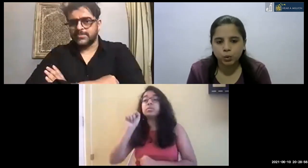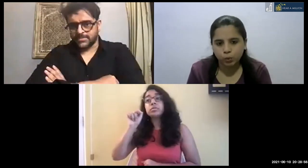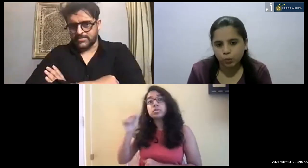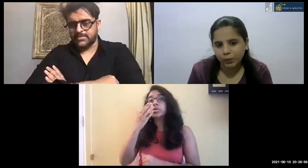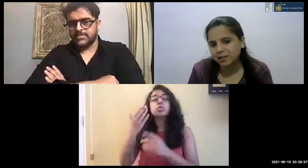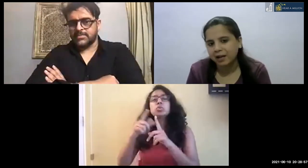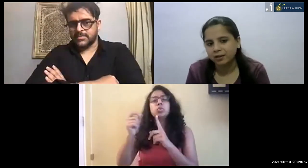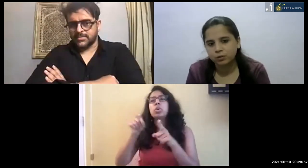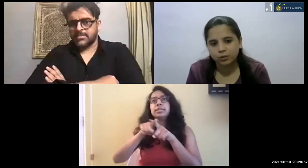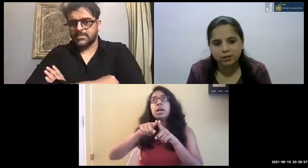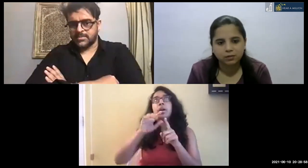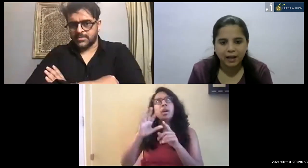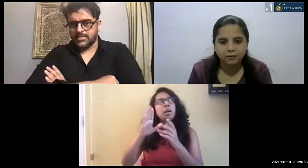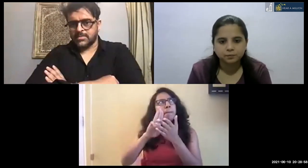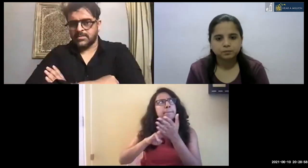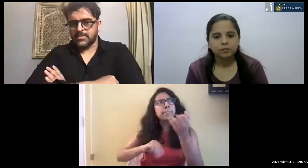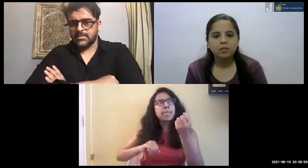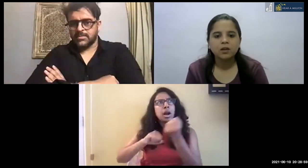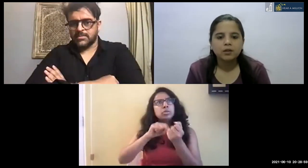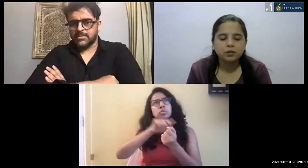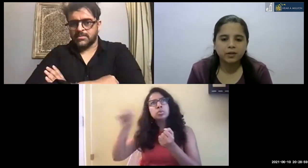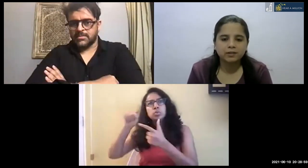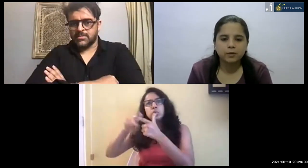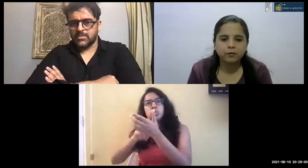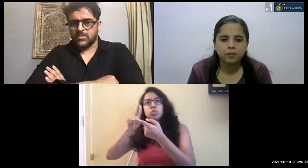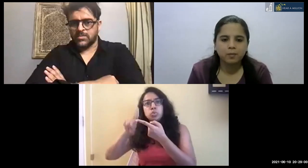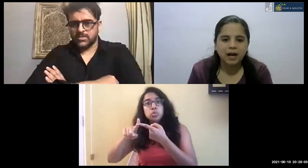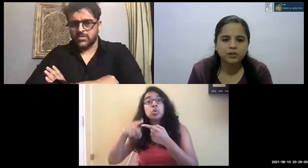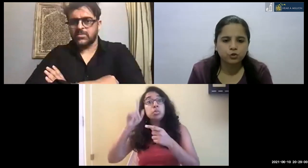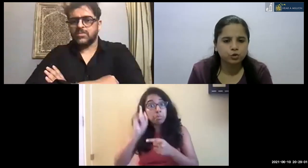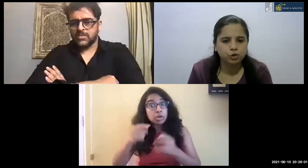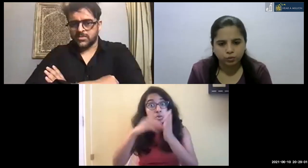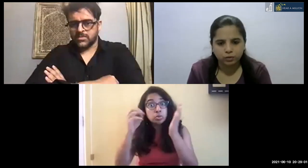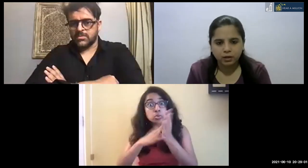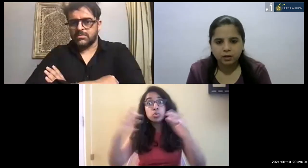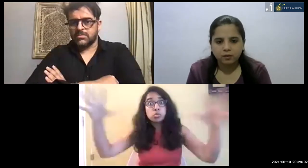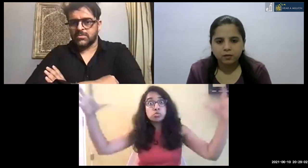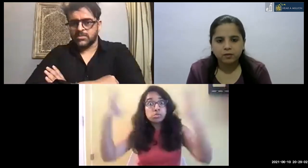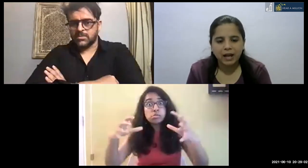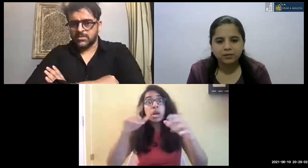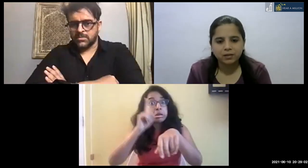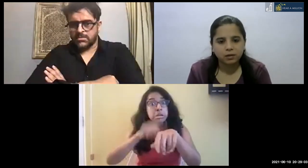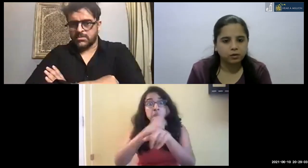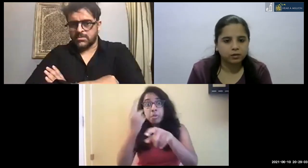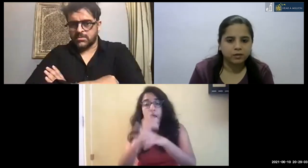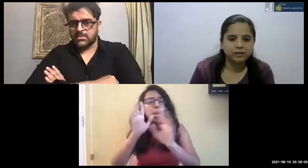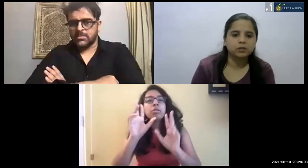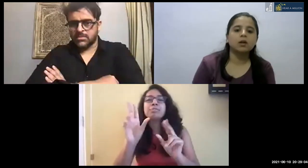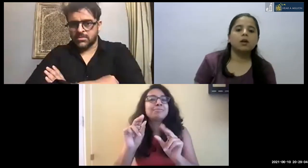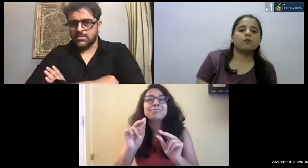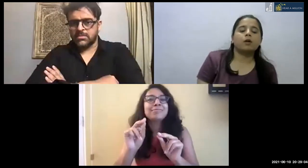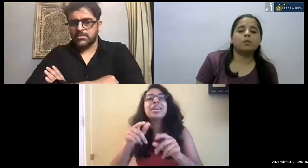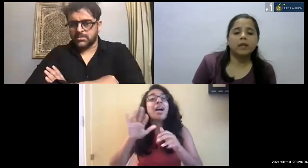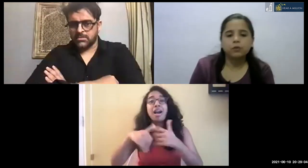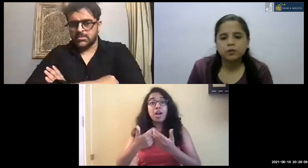9 to 12 standard students we have. So for example, from March to June, we have the lockdown, right?